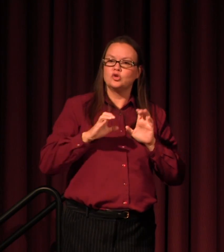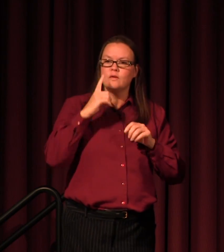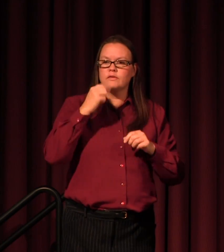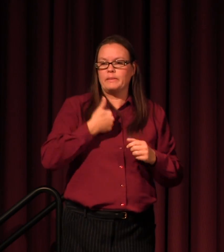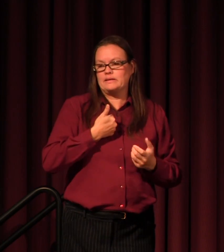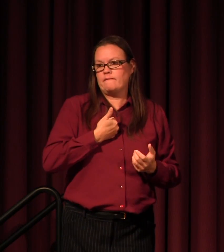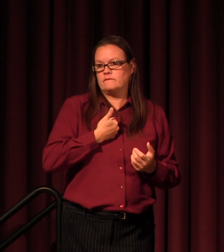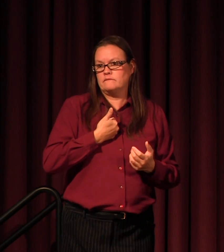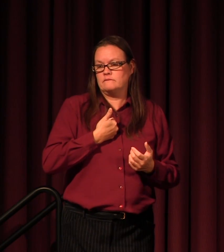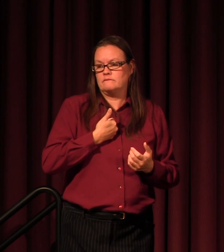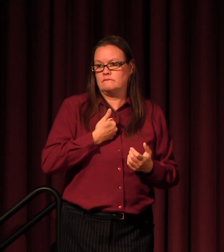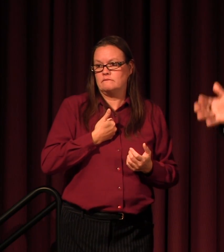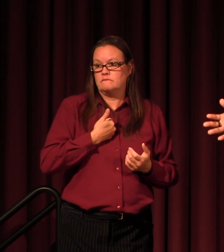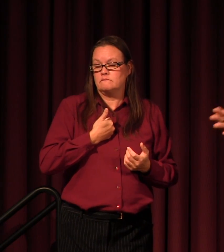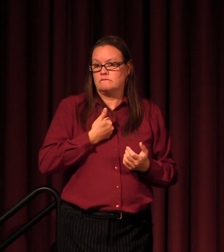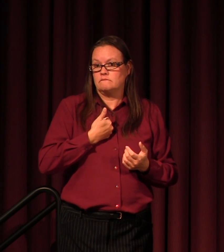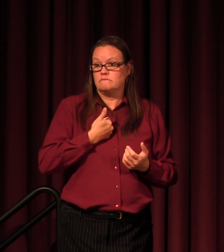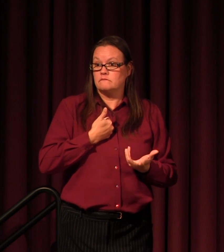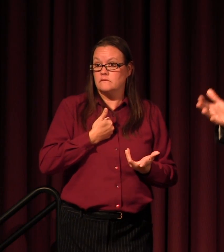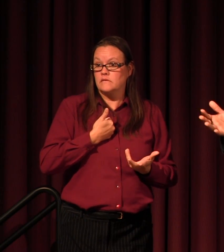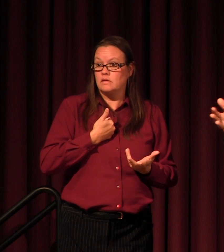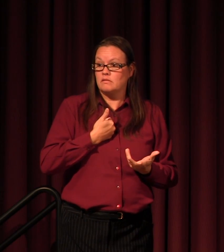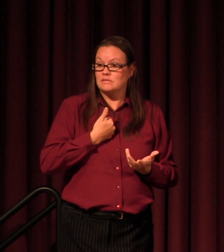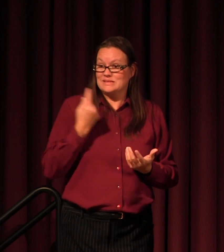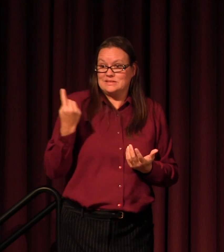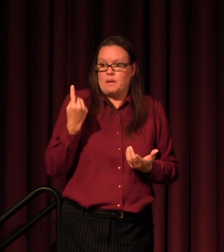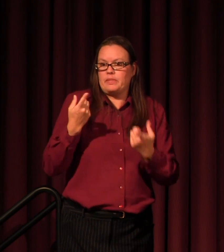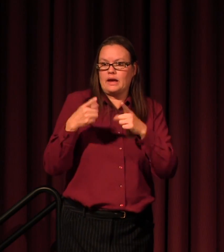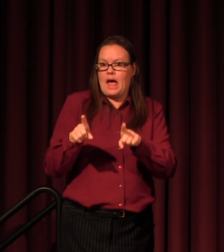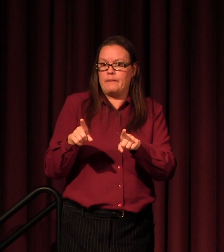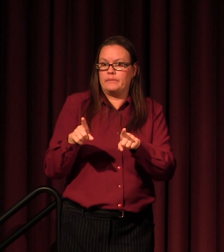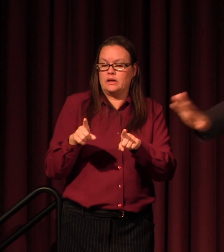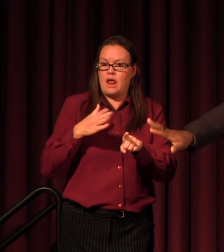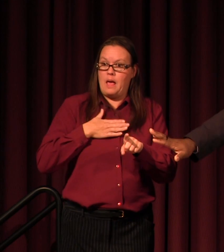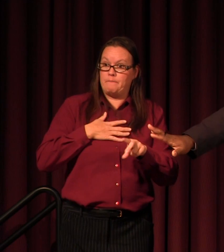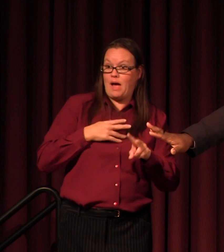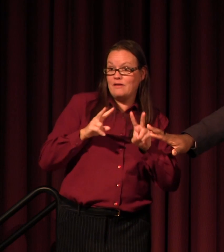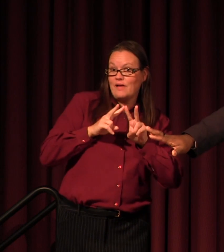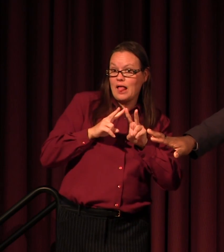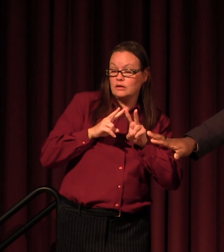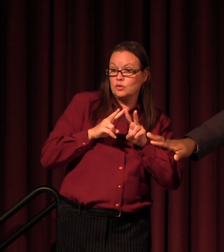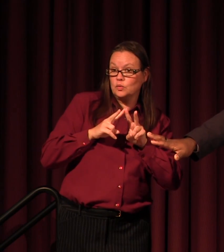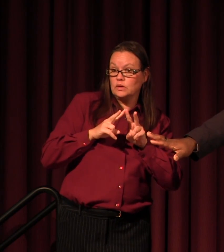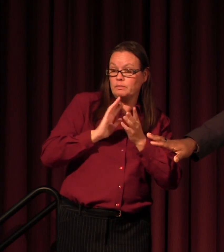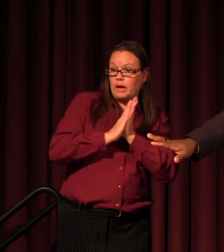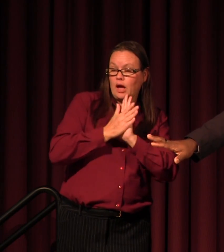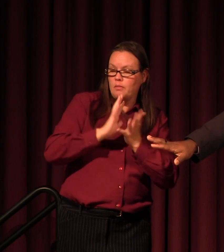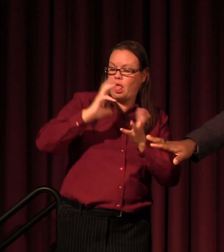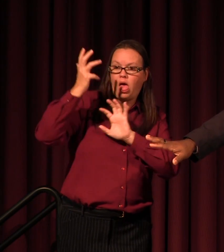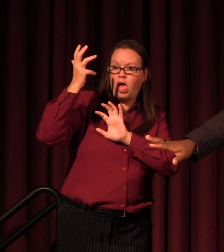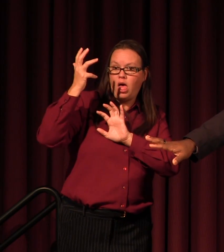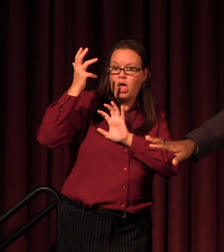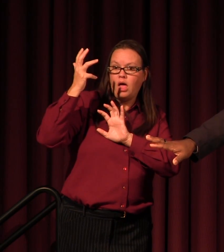Right? Like, if something's violating your values, you get to step in. Don't do it on their behalf.